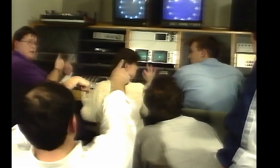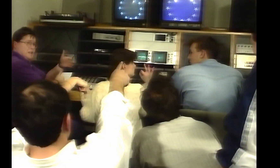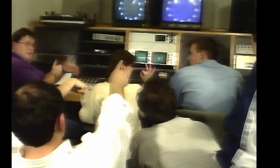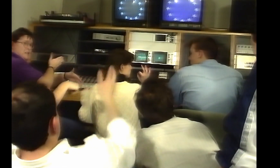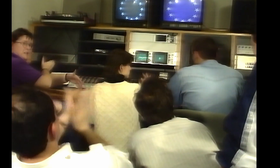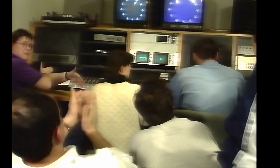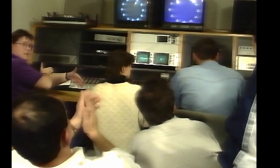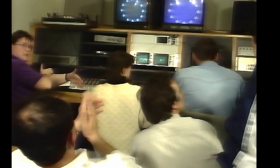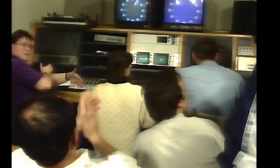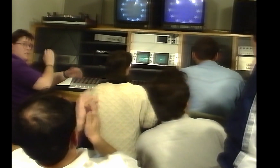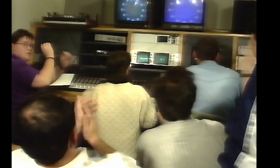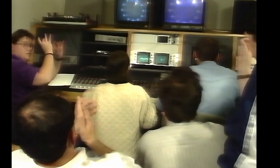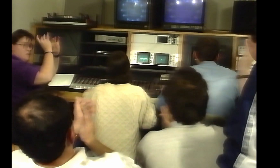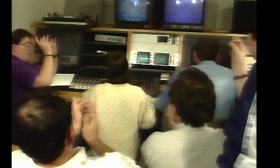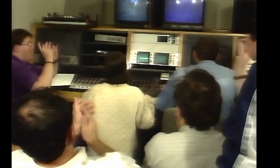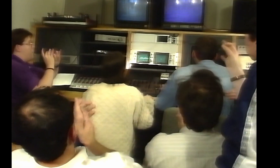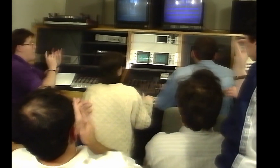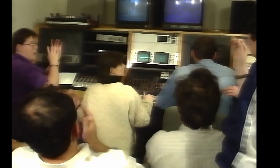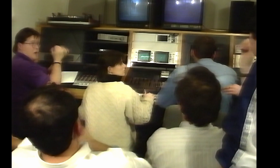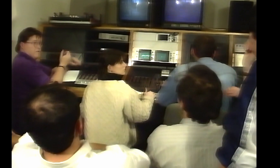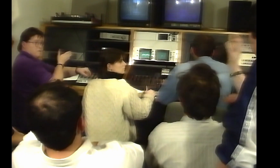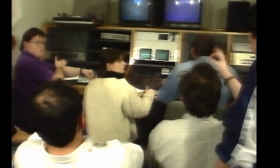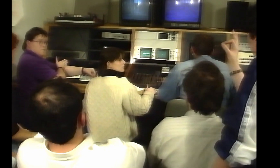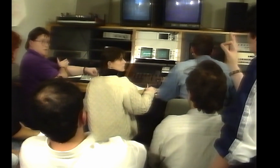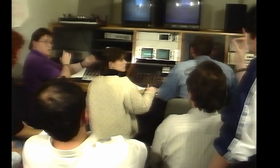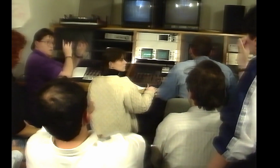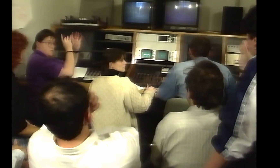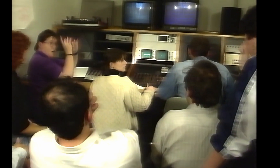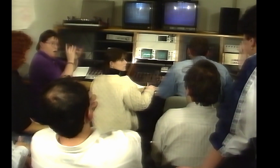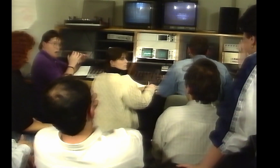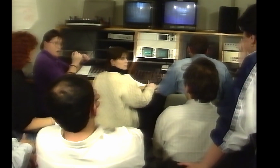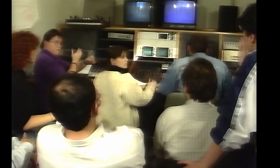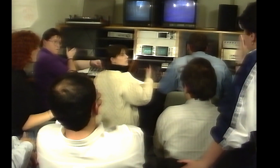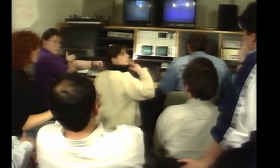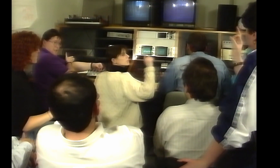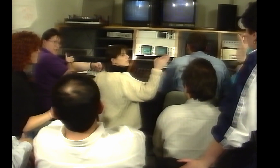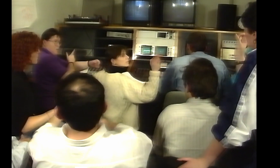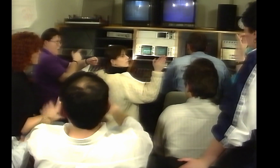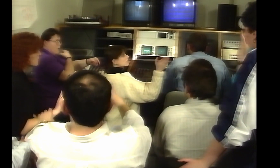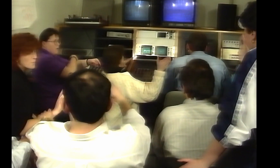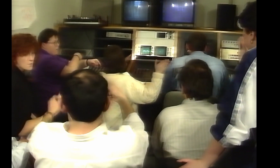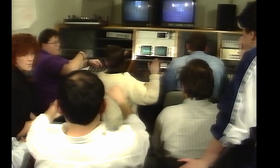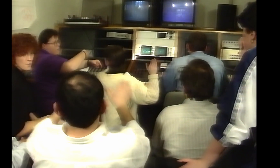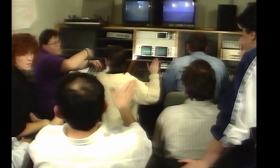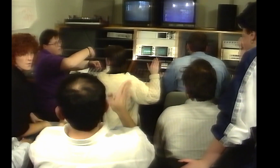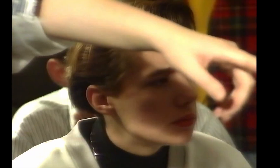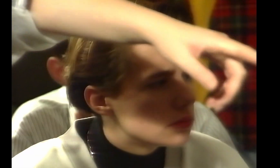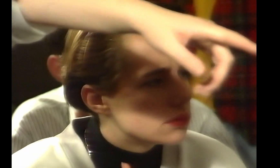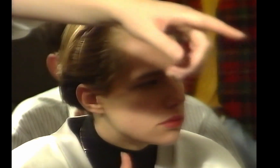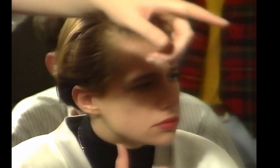art, theatre, video, or whatever they want. I hope you will achieve what you came for. Thank you.